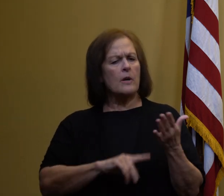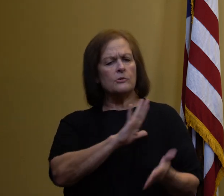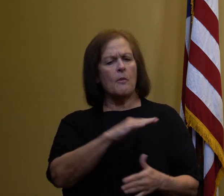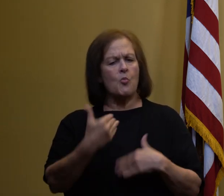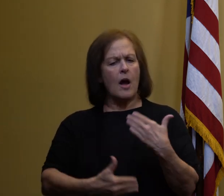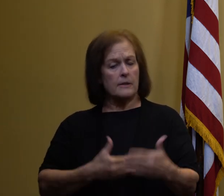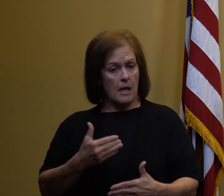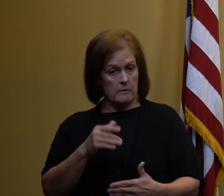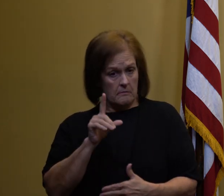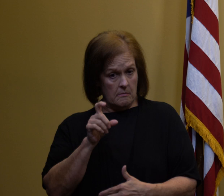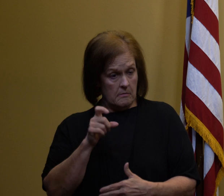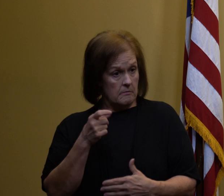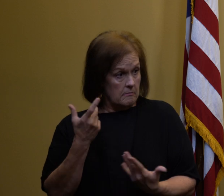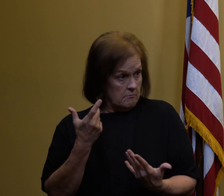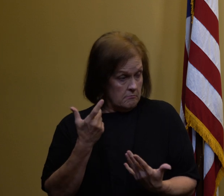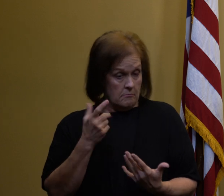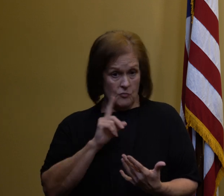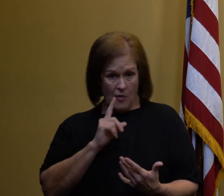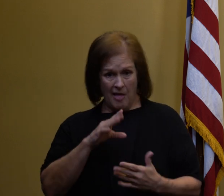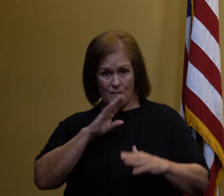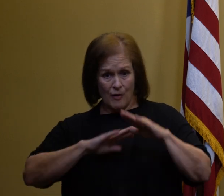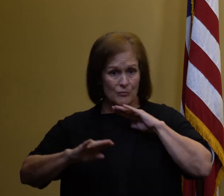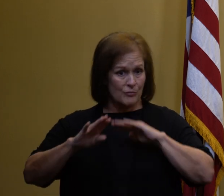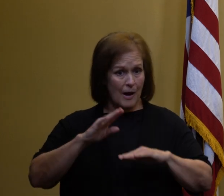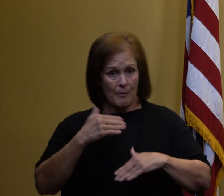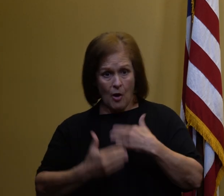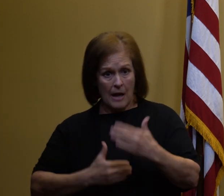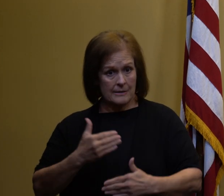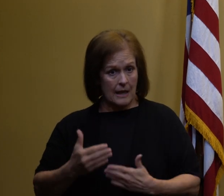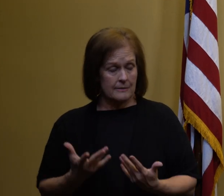process so far? Has it been somewhat of a frustrating one, dealing with everything you had to deal with?